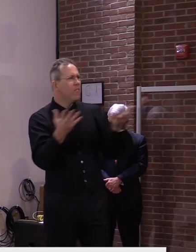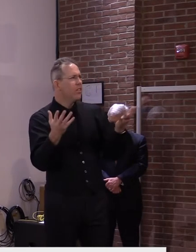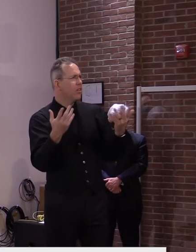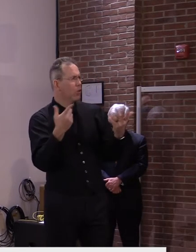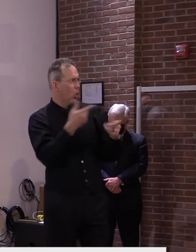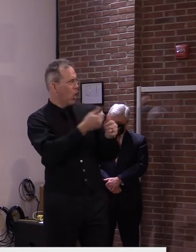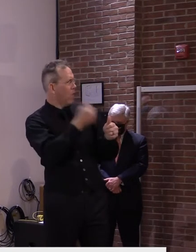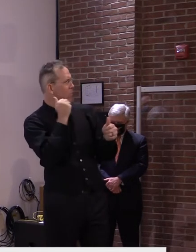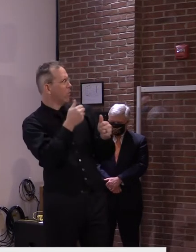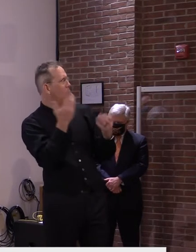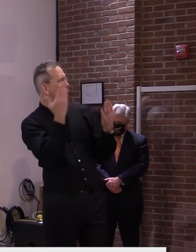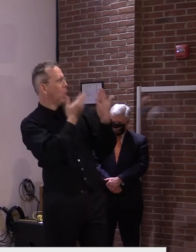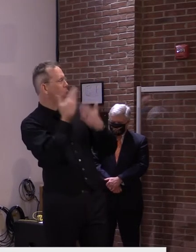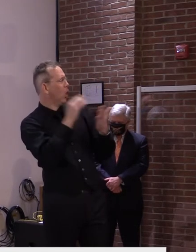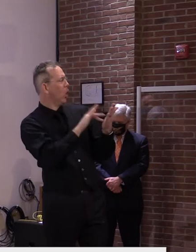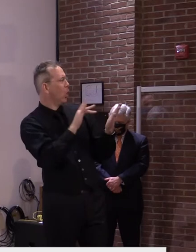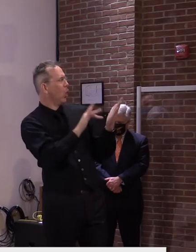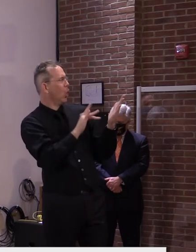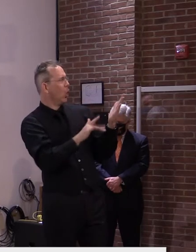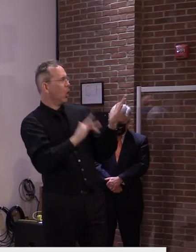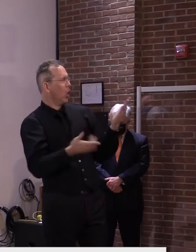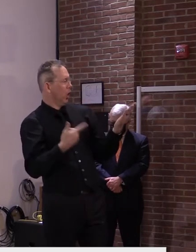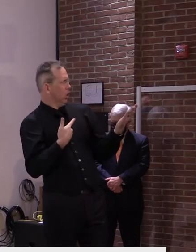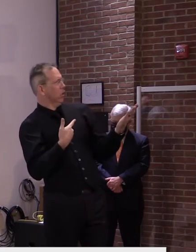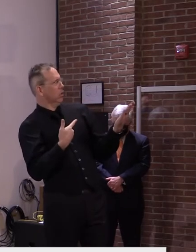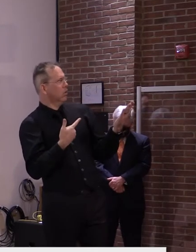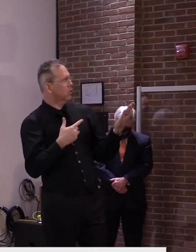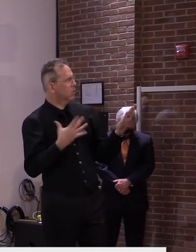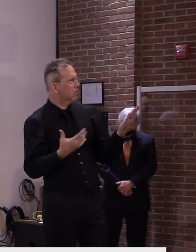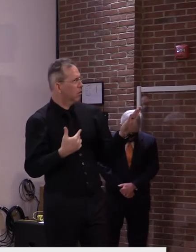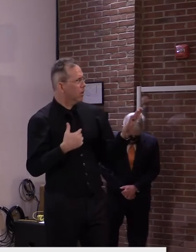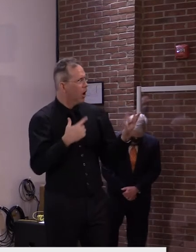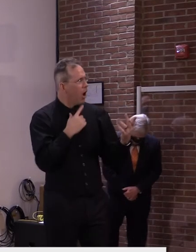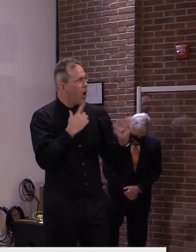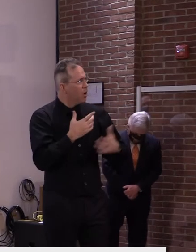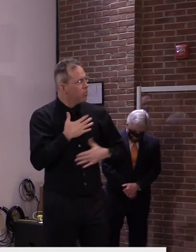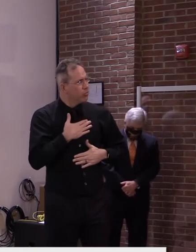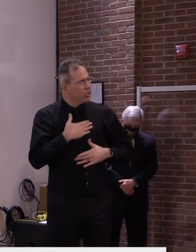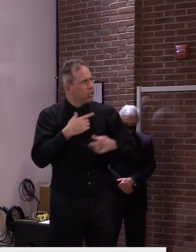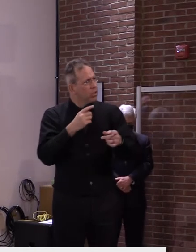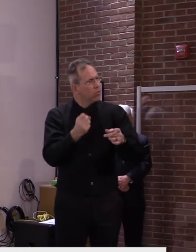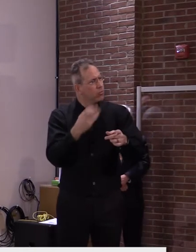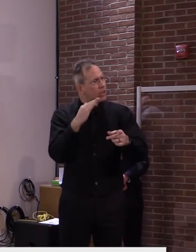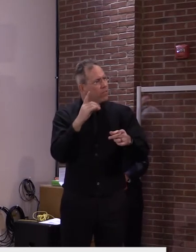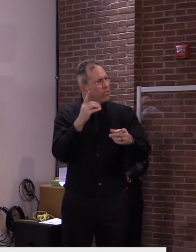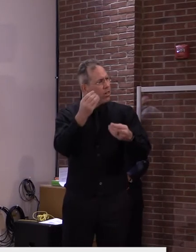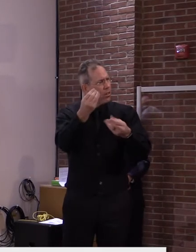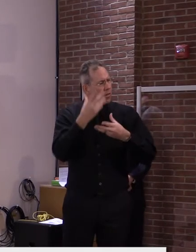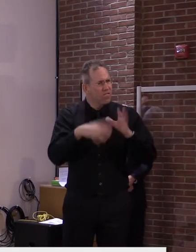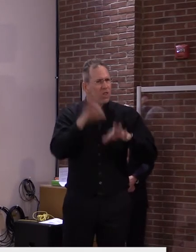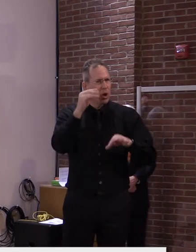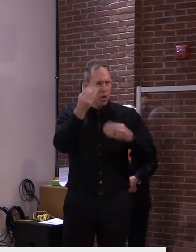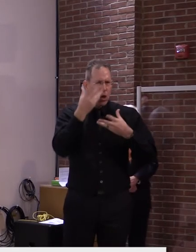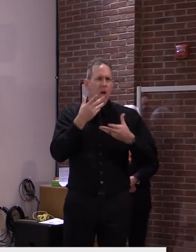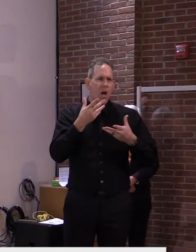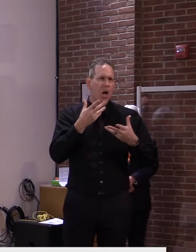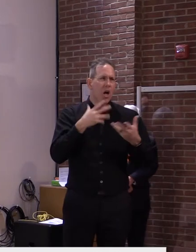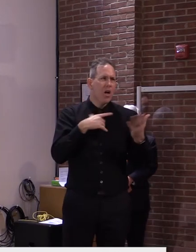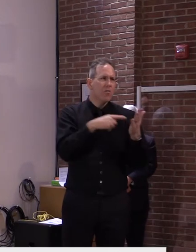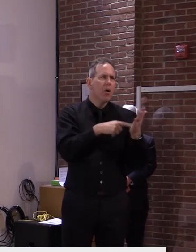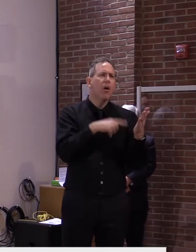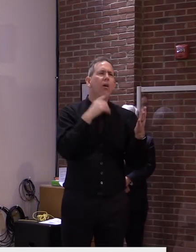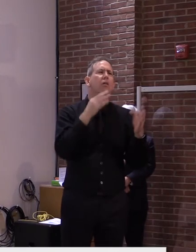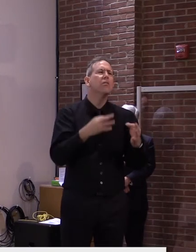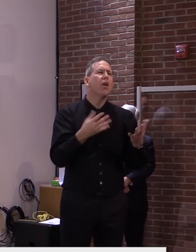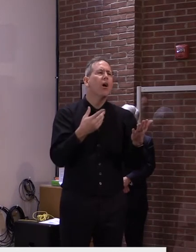again, I appreciate the Springfield Hospital transparency, people down there can now make a decision whether they want to go there or they can go to another